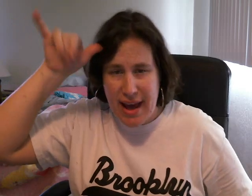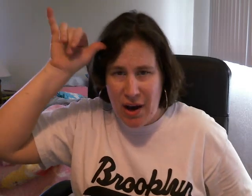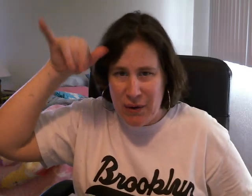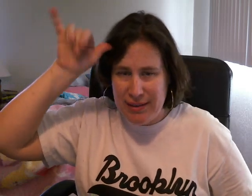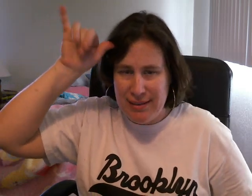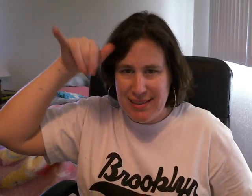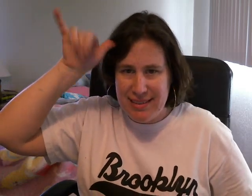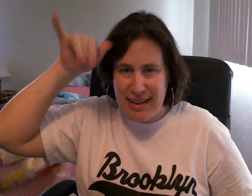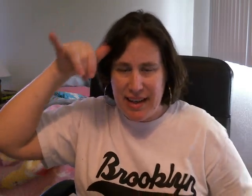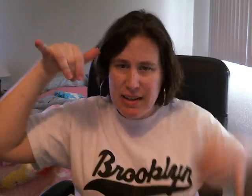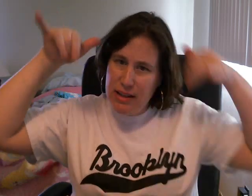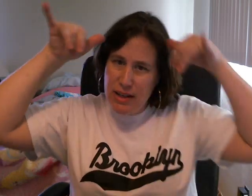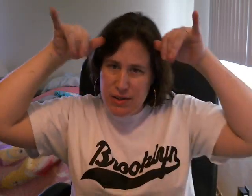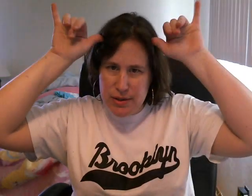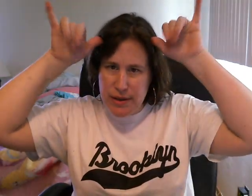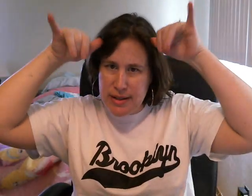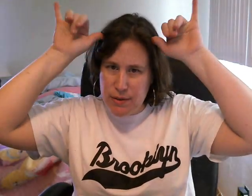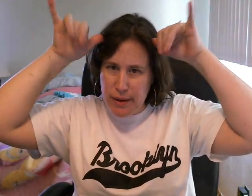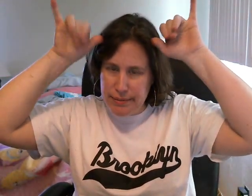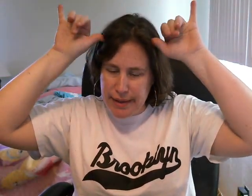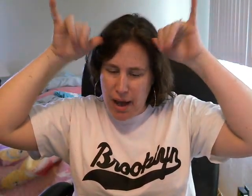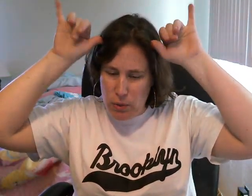the cow. Okay? You can do it with two hands if you want. Cow.